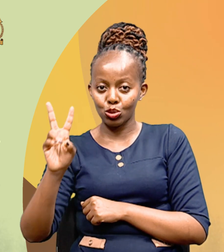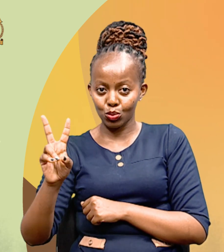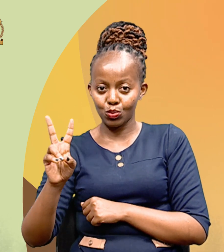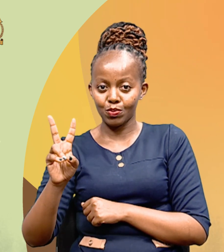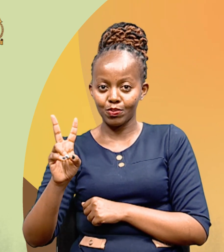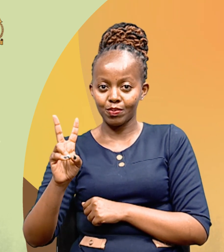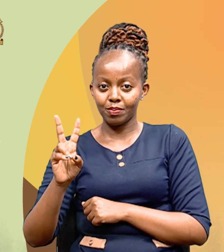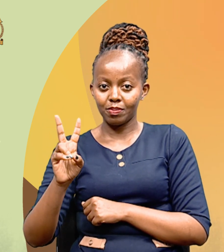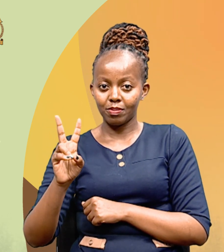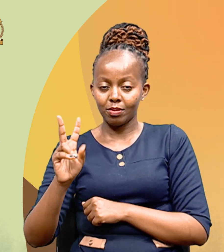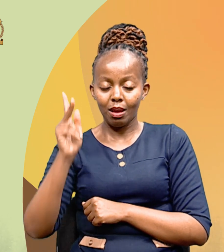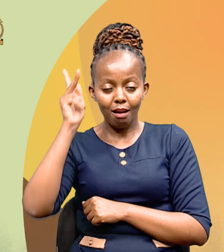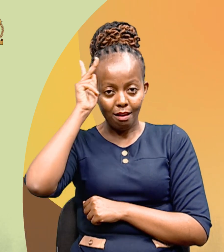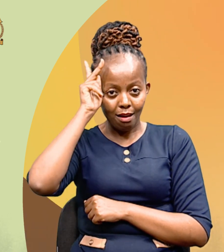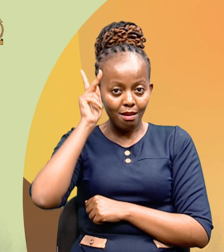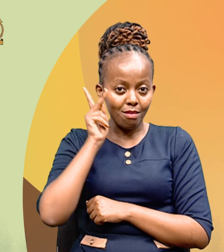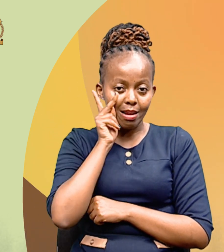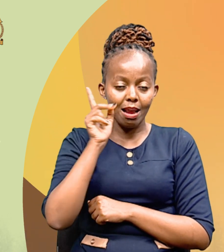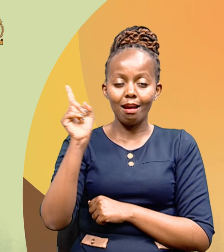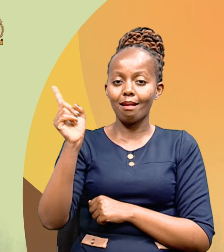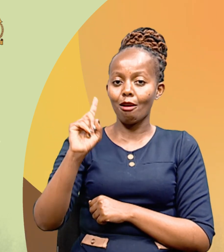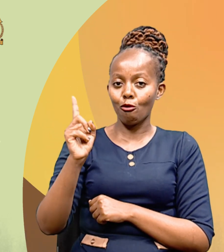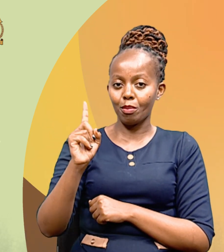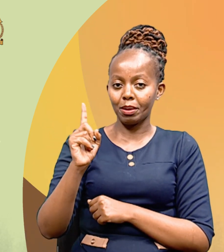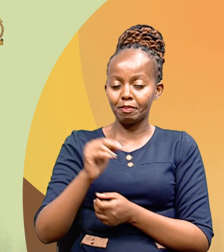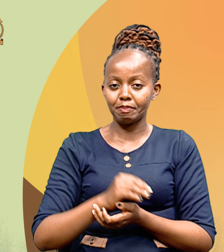00502, Karen, Nairobi.